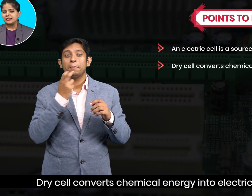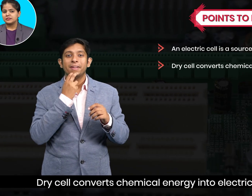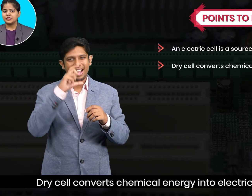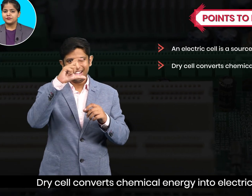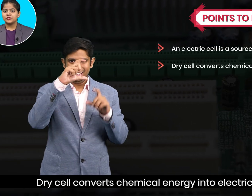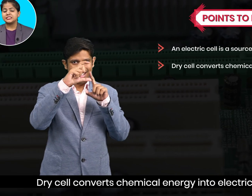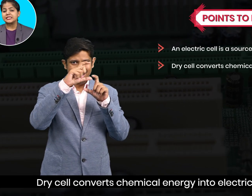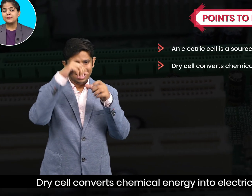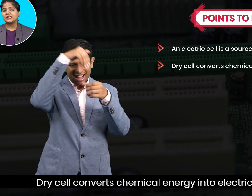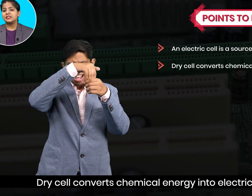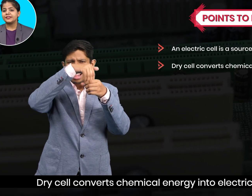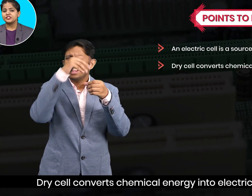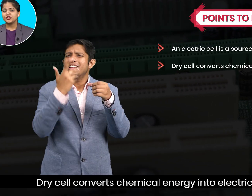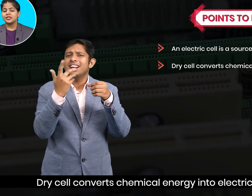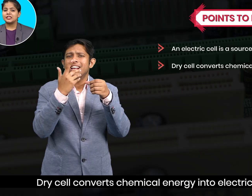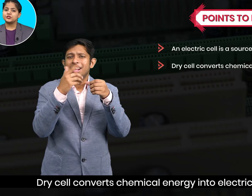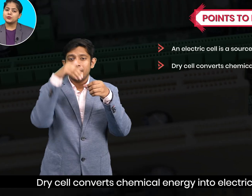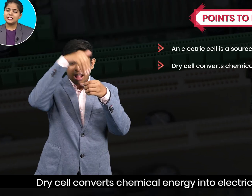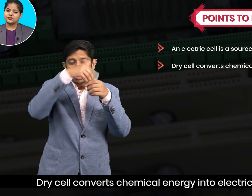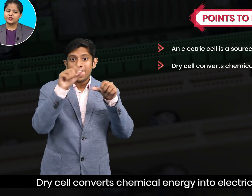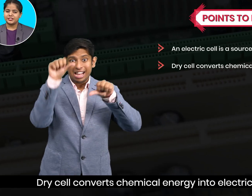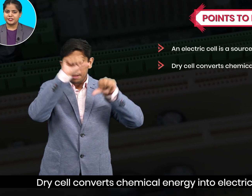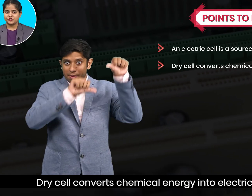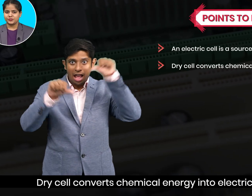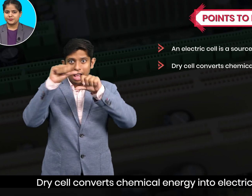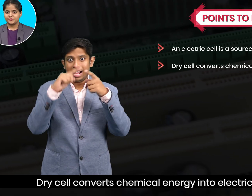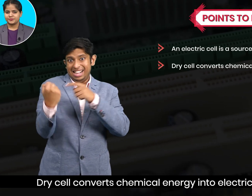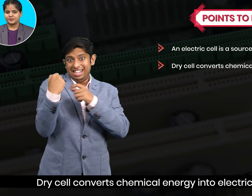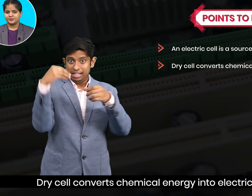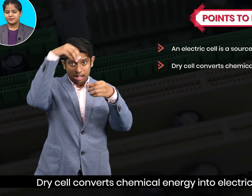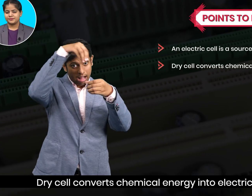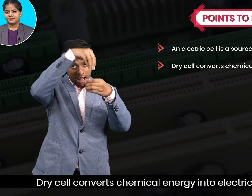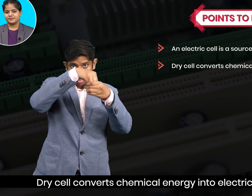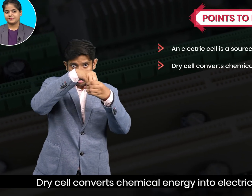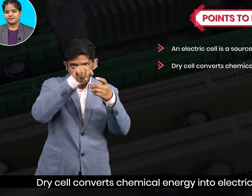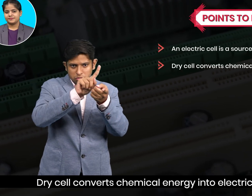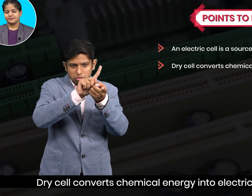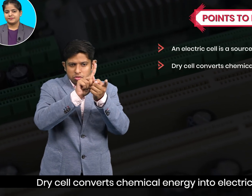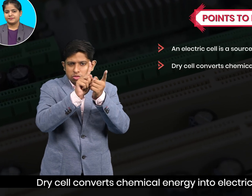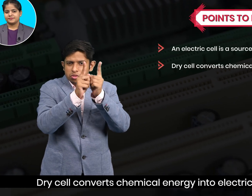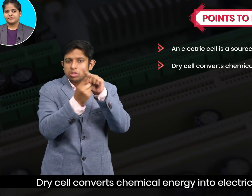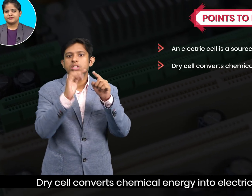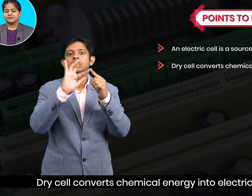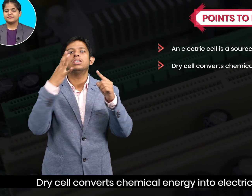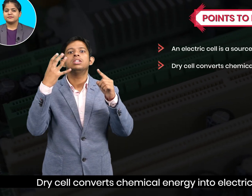Dry cell converts chemical energy into electrical energy.